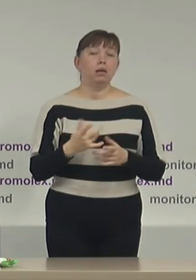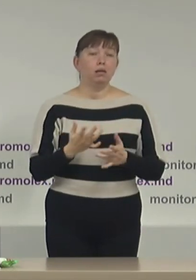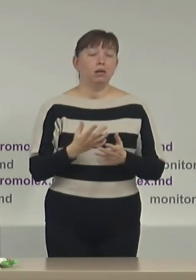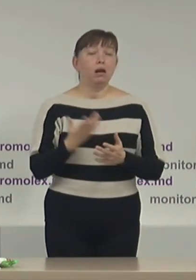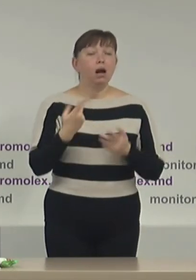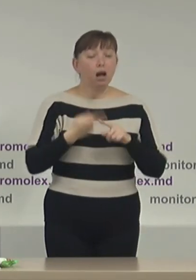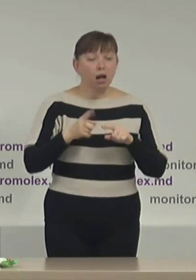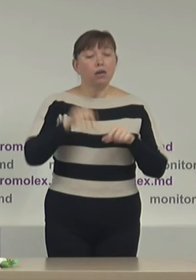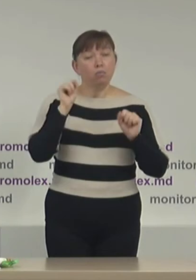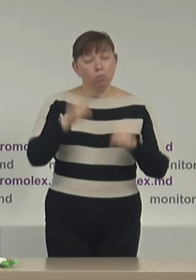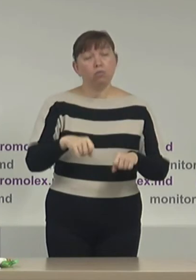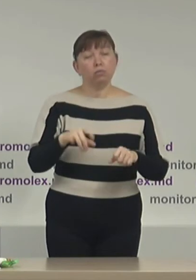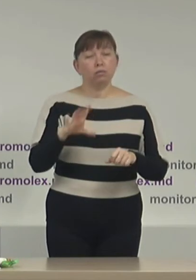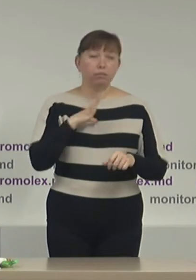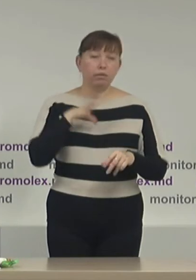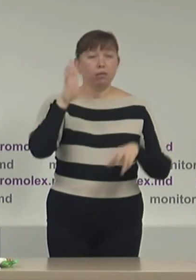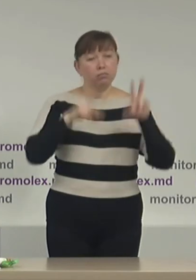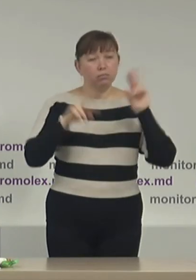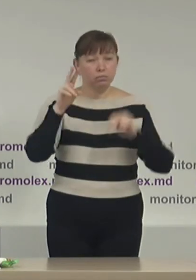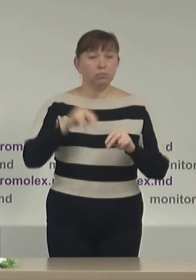of